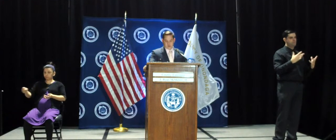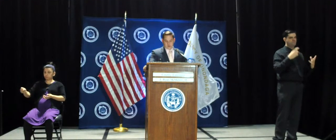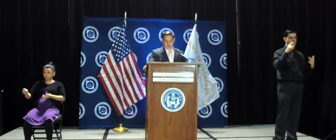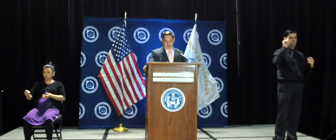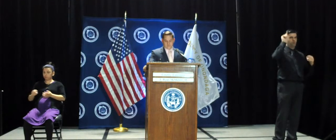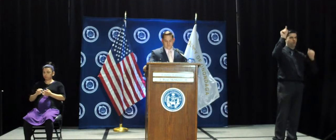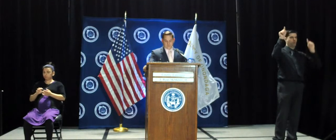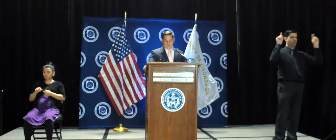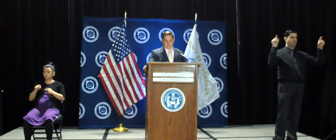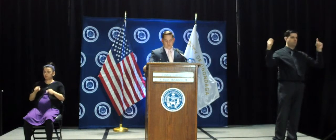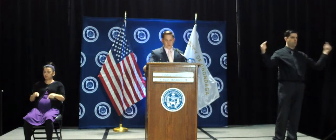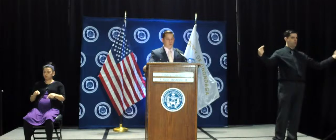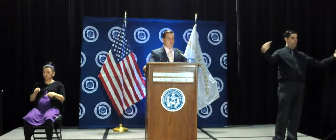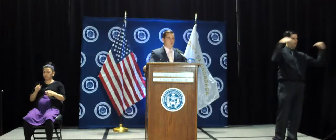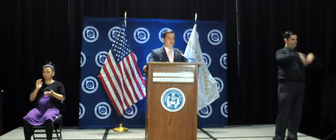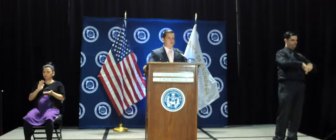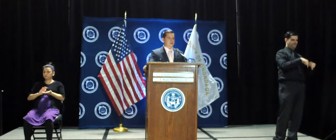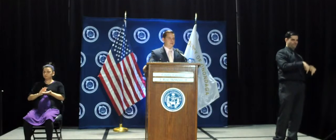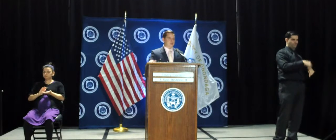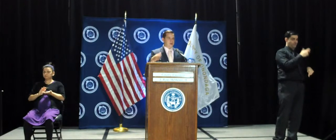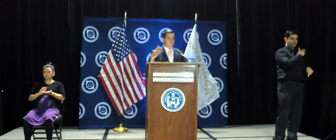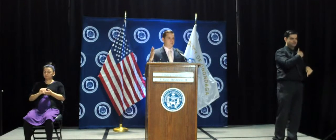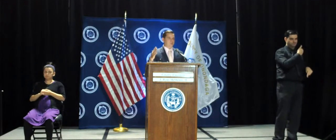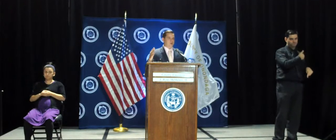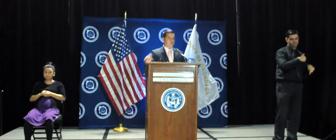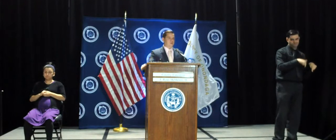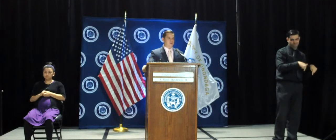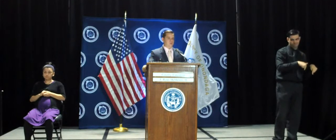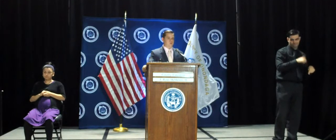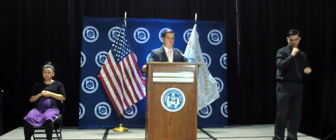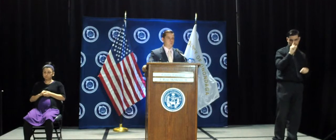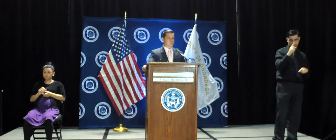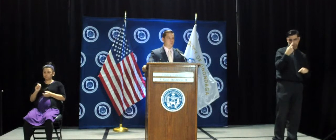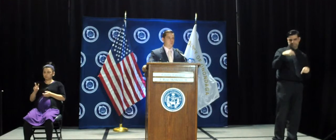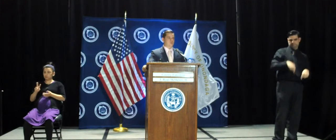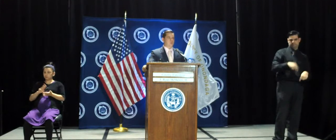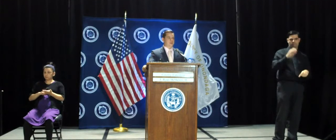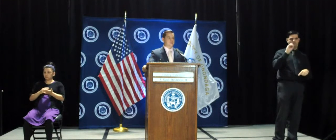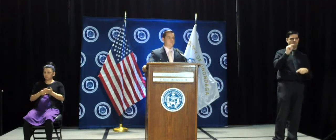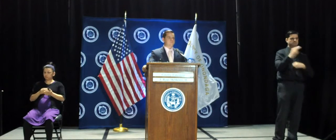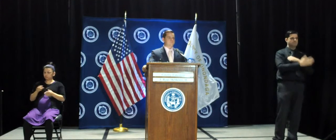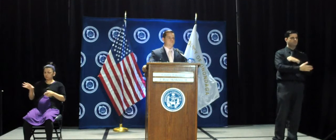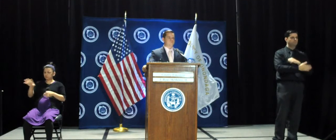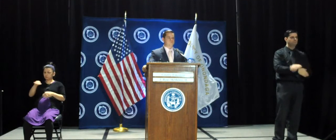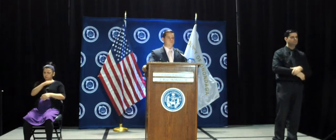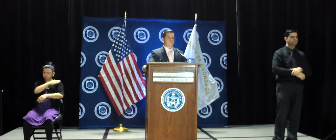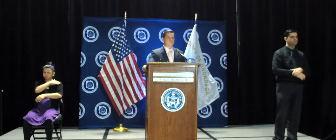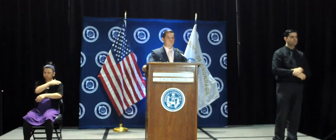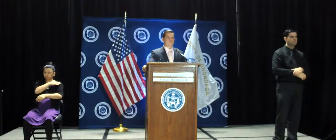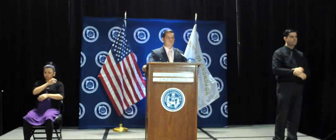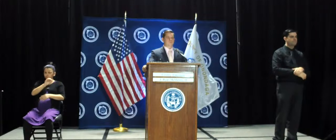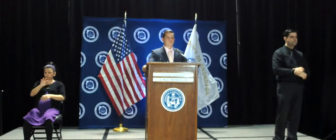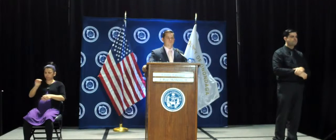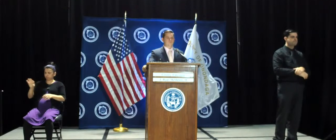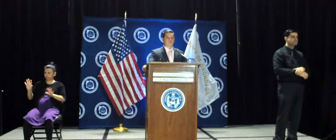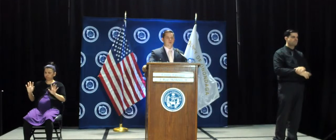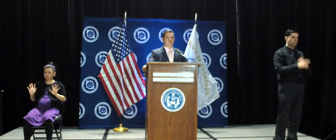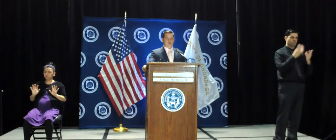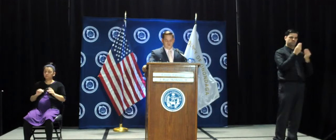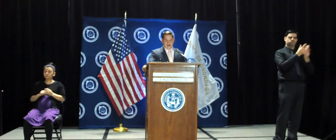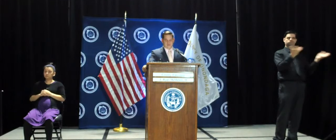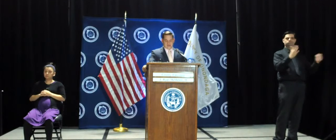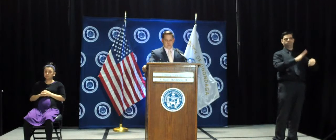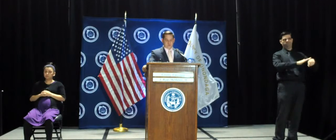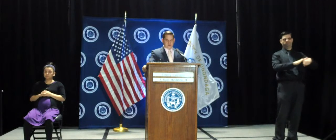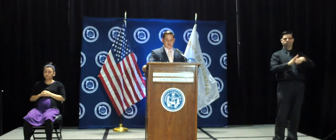So those are the early warning signs that you got to prepare for everything, which everybody I've got is. a calculator. What's the percentage?